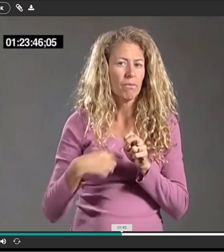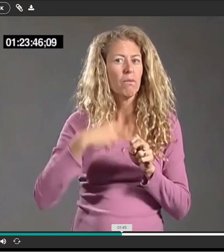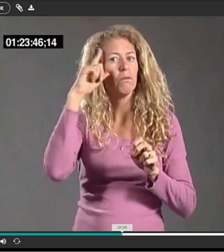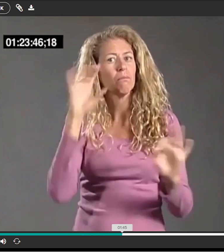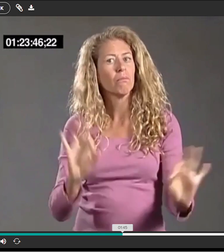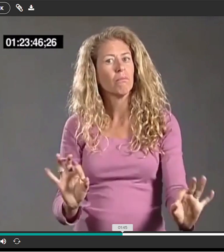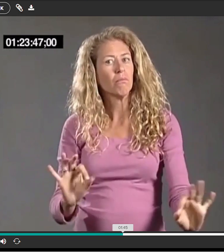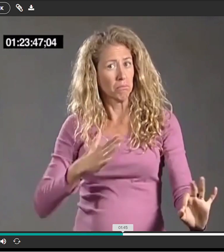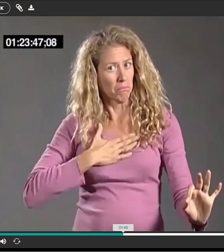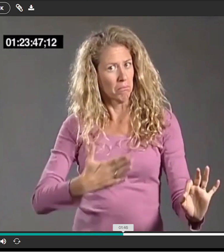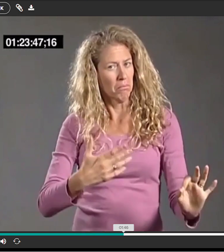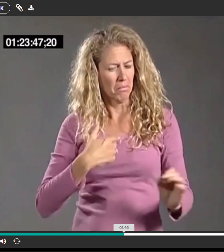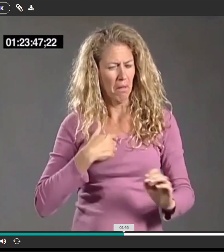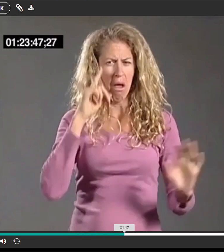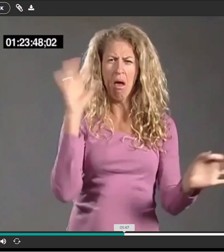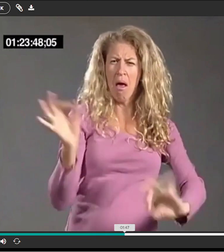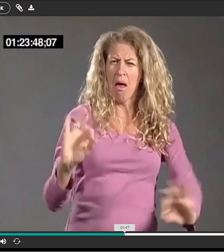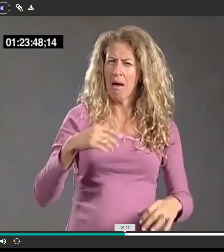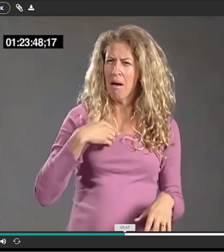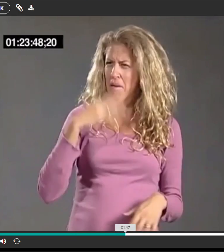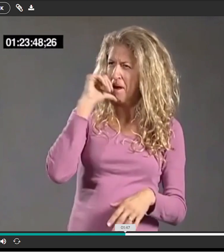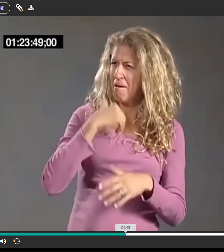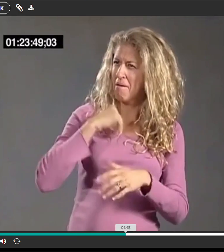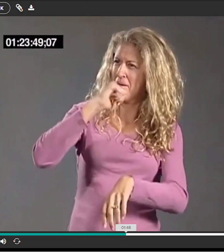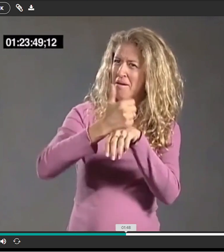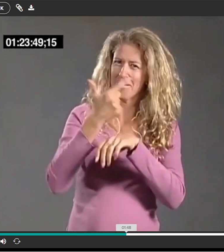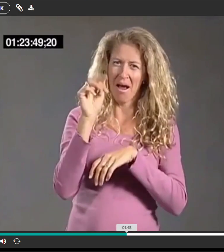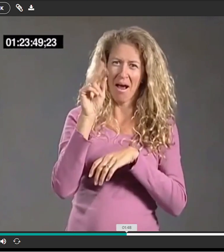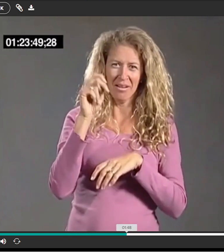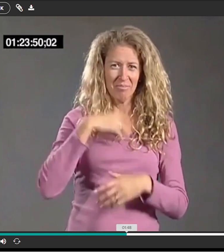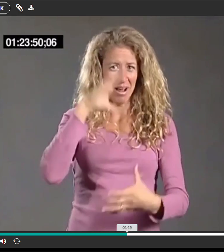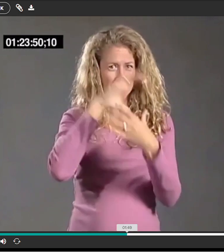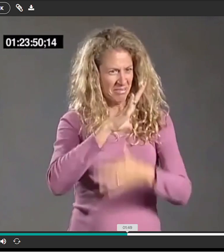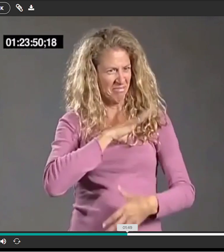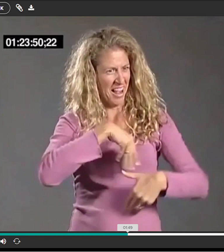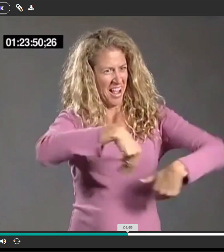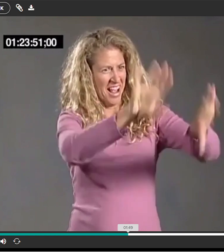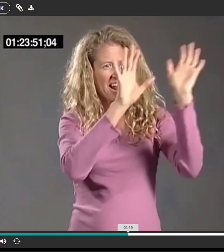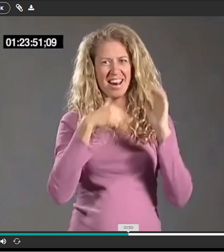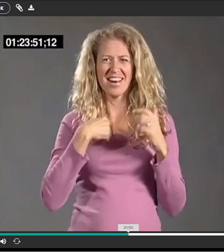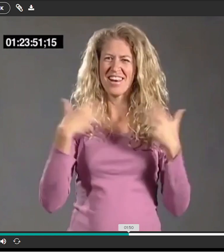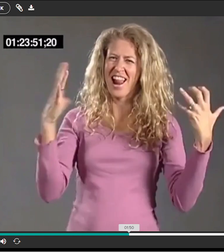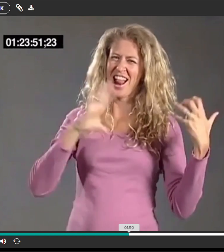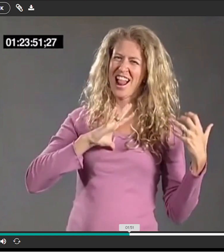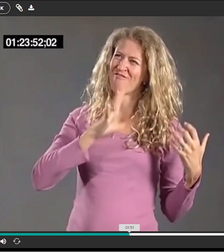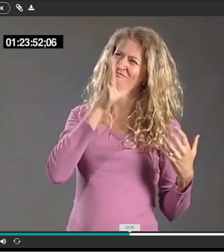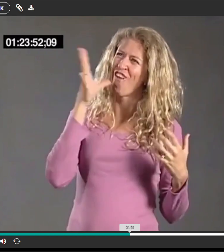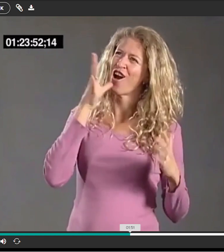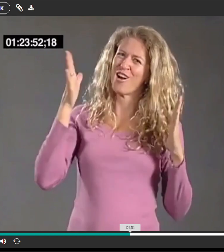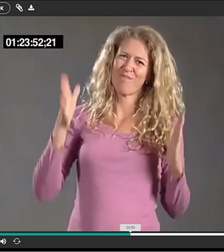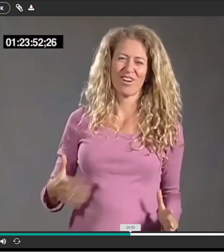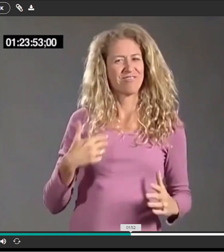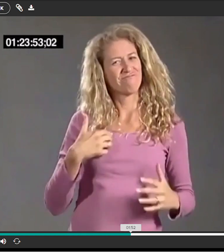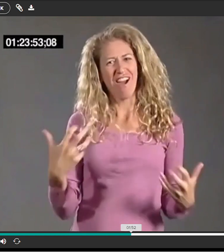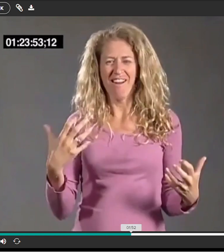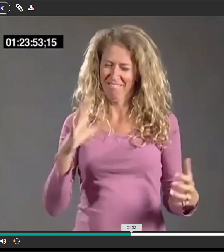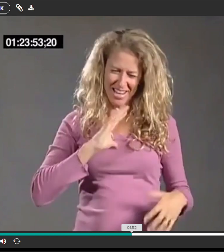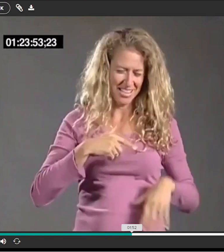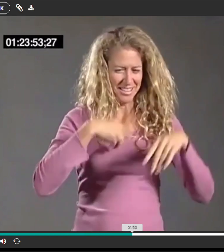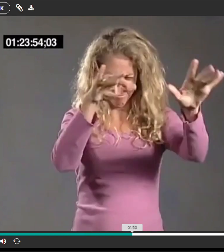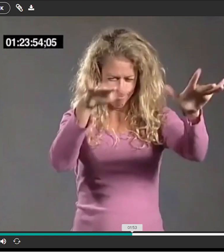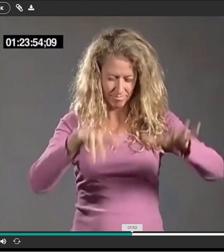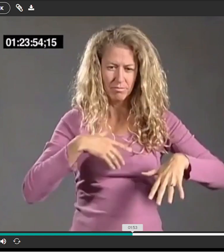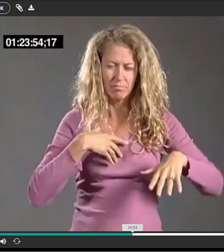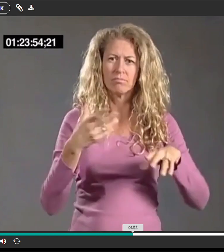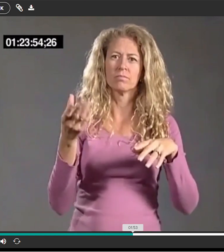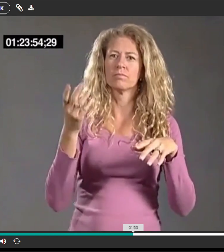that. But you guys, I had no idea that a garden would be so tough. I was thinking, oh, no biggie, I can do this really easily. I'm a farmer. I've